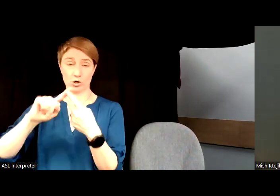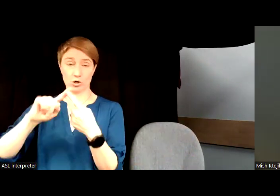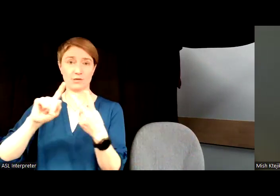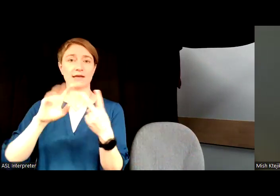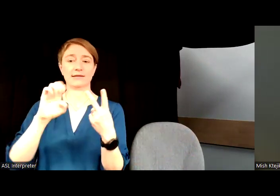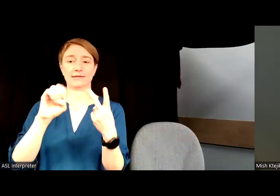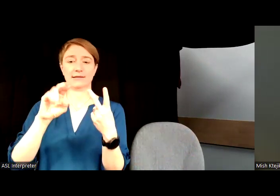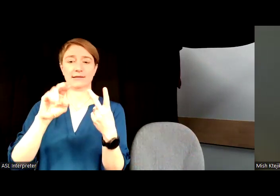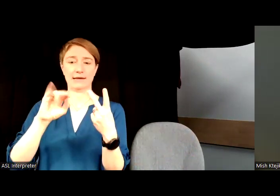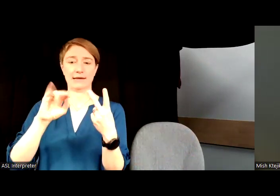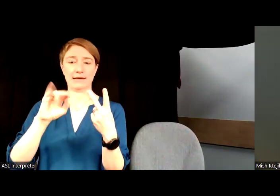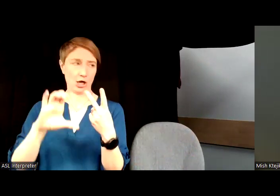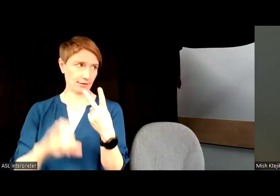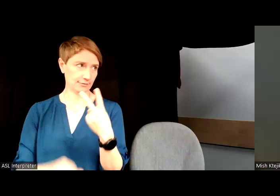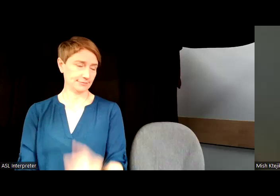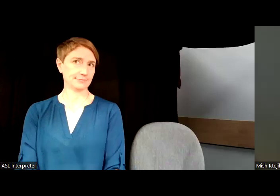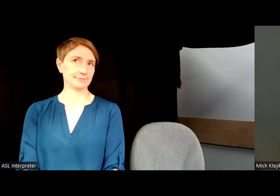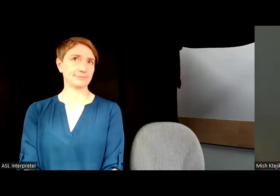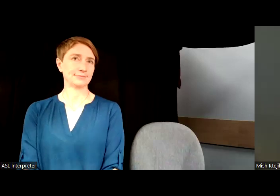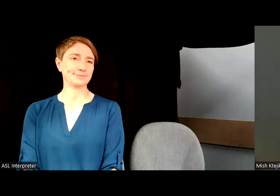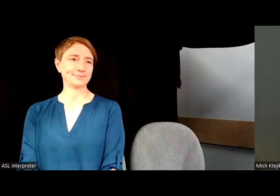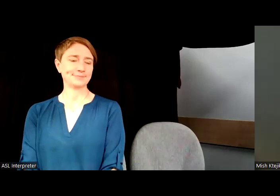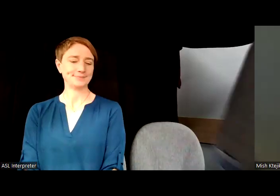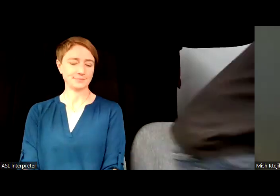Eric said, yes, please.